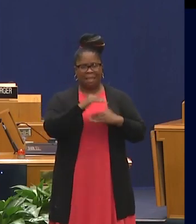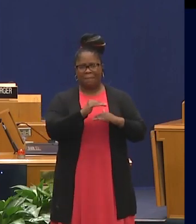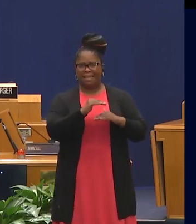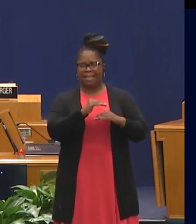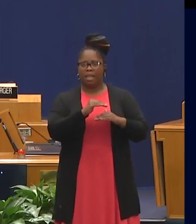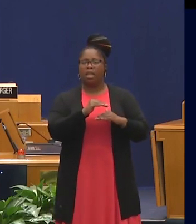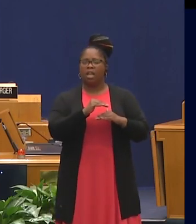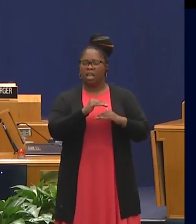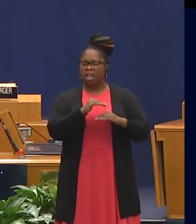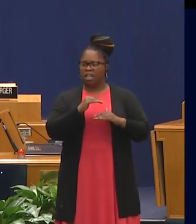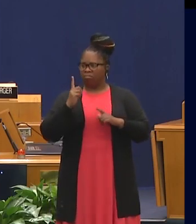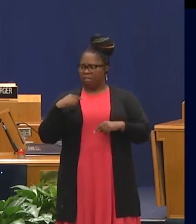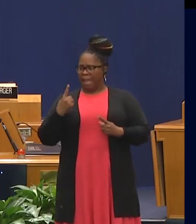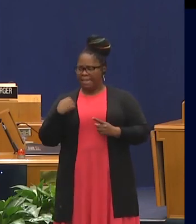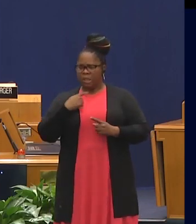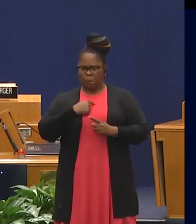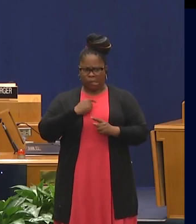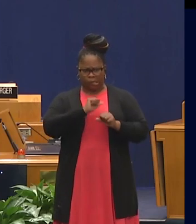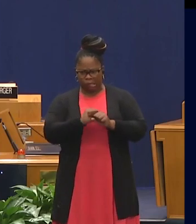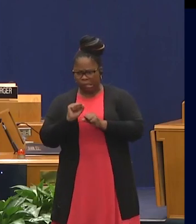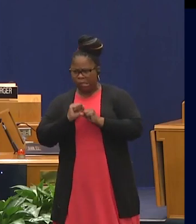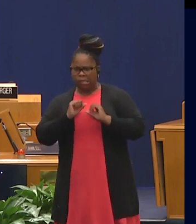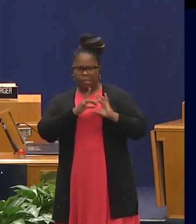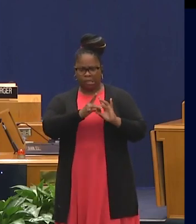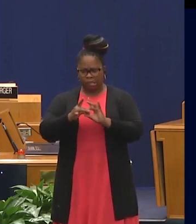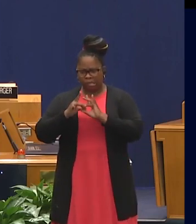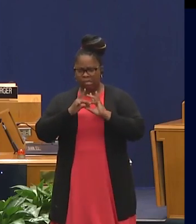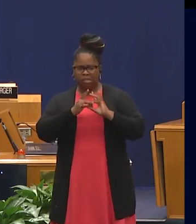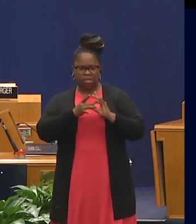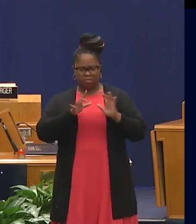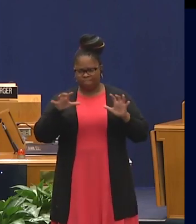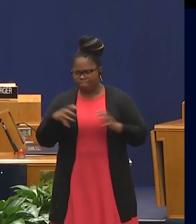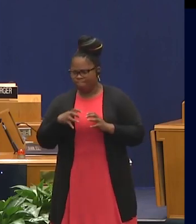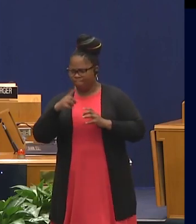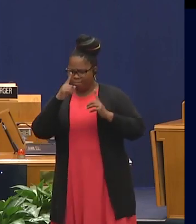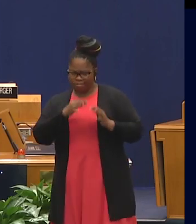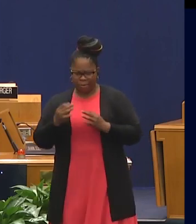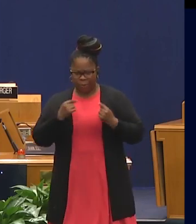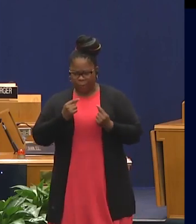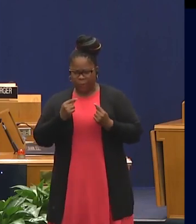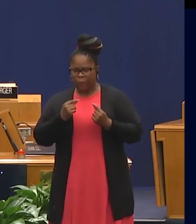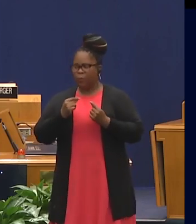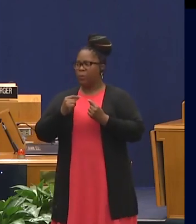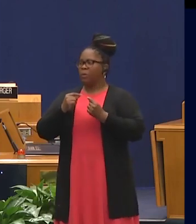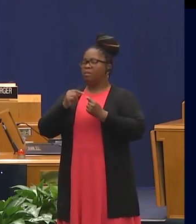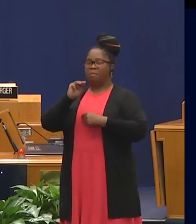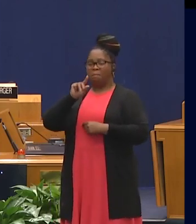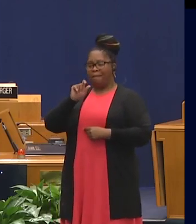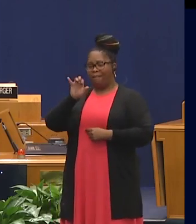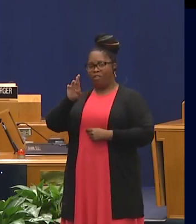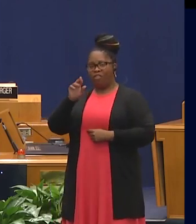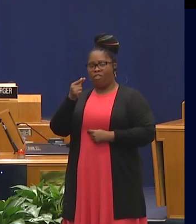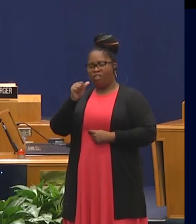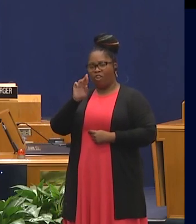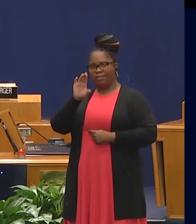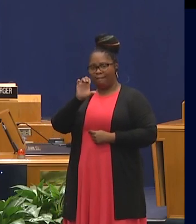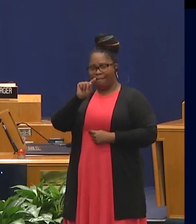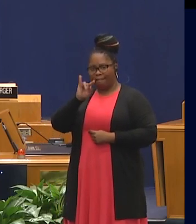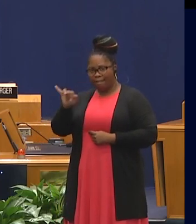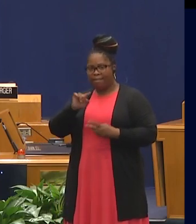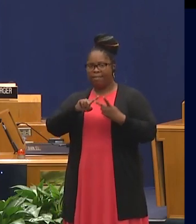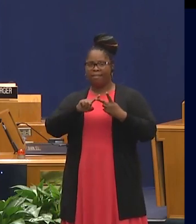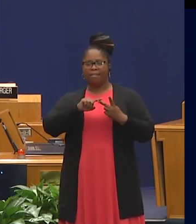coalition with the county's Unified Coordination Group, with our partners at the city, Mayor Garcetti, the City Council, and my colleague at the city,